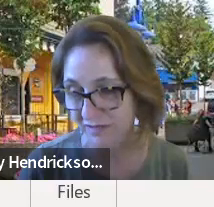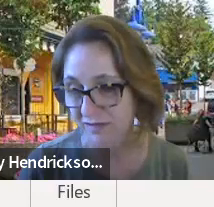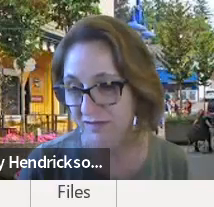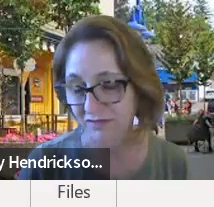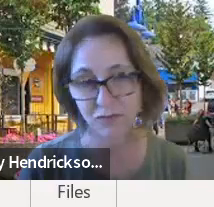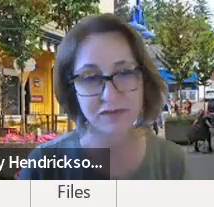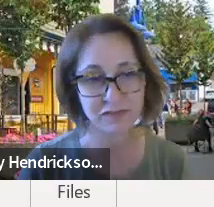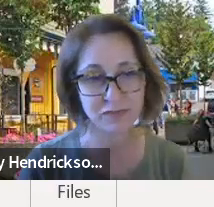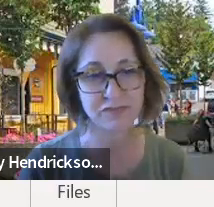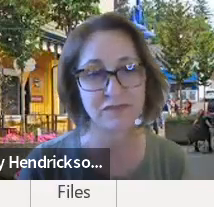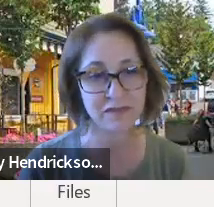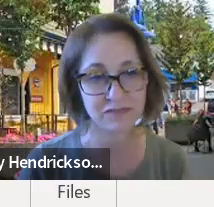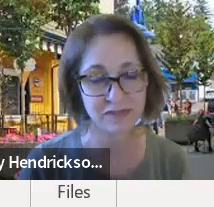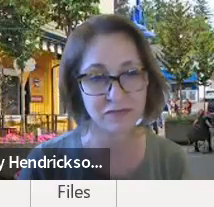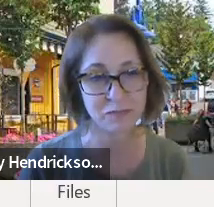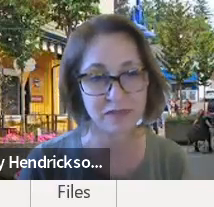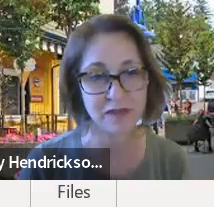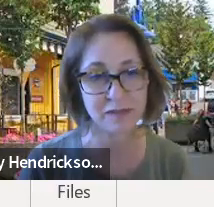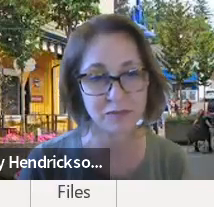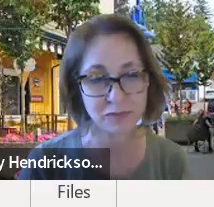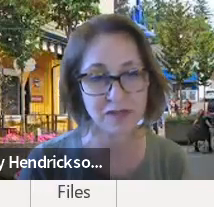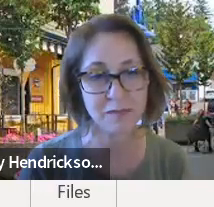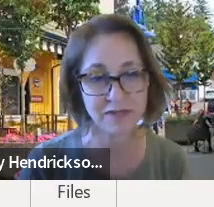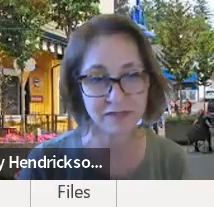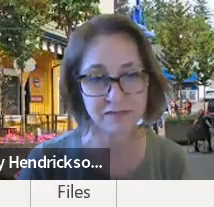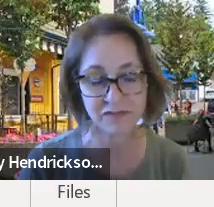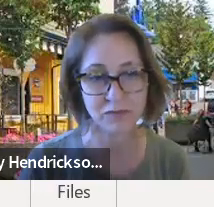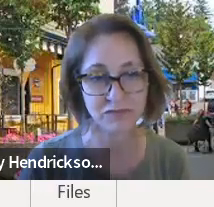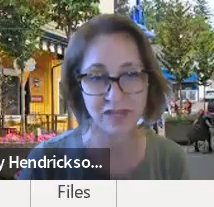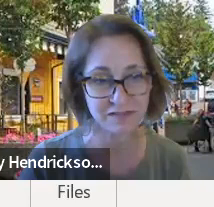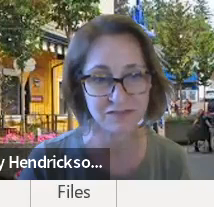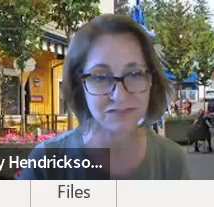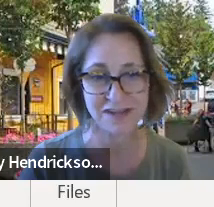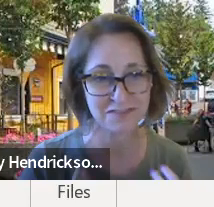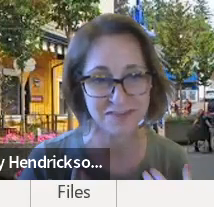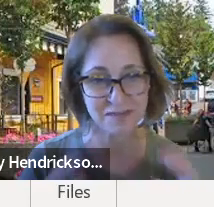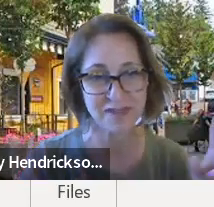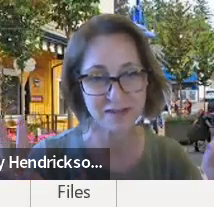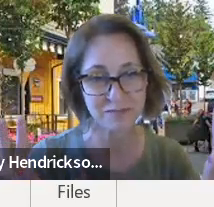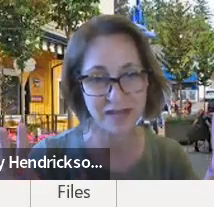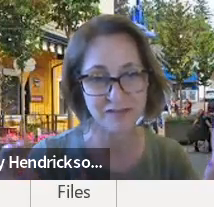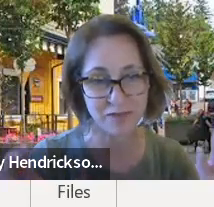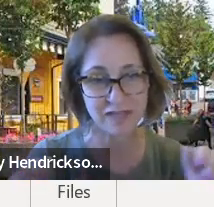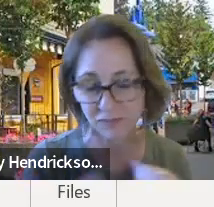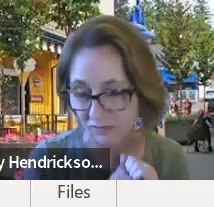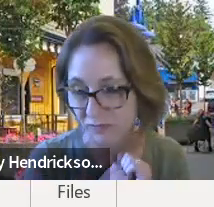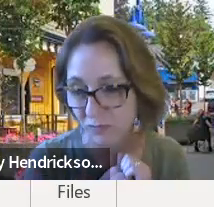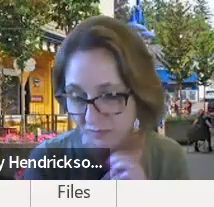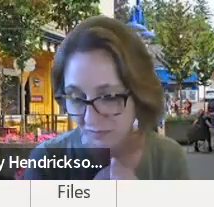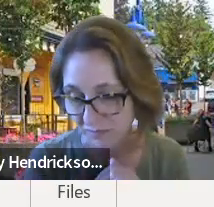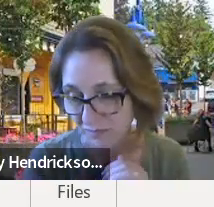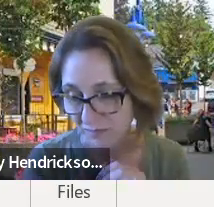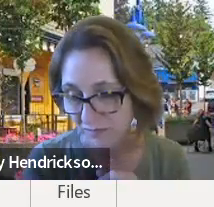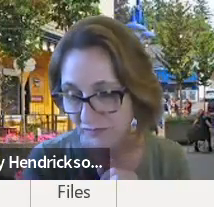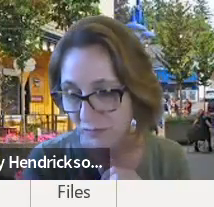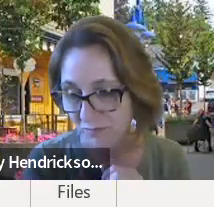across the state, is crisis receiving centers being unable to accommodate individuals, and this is not a phrase I made up, out of behavioral